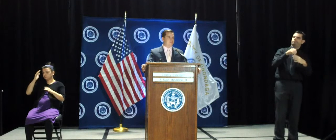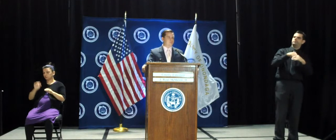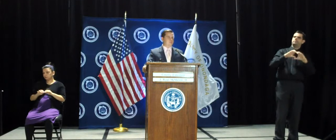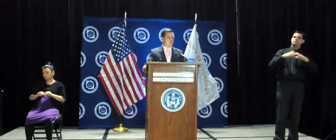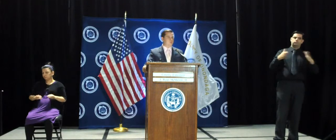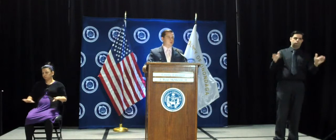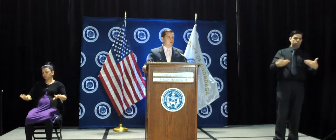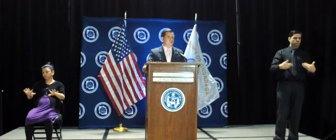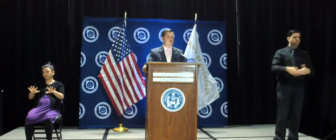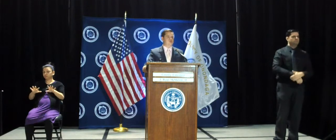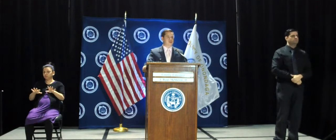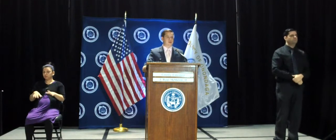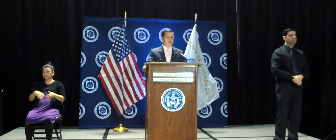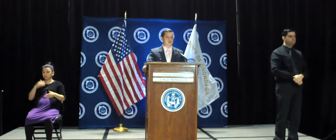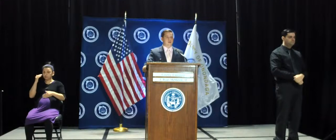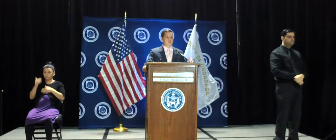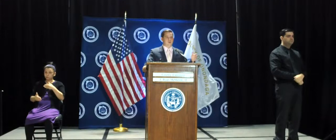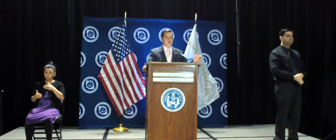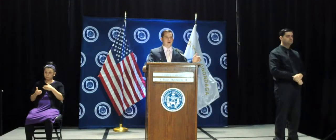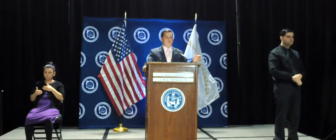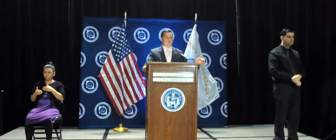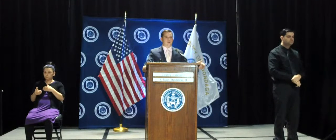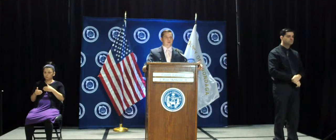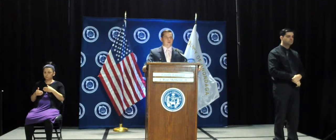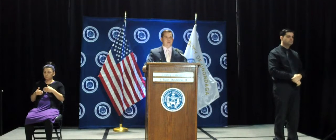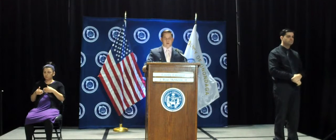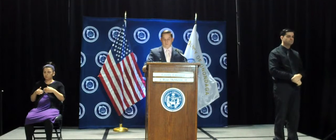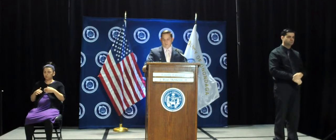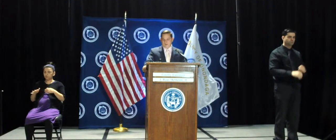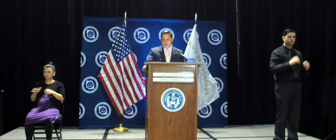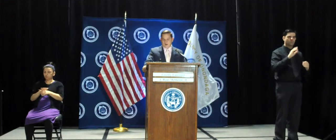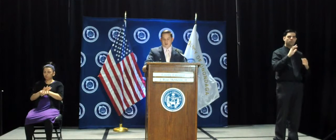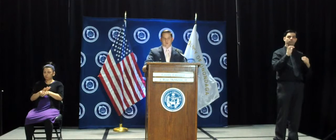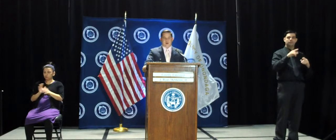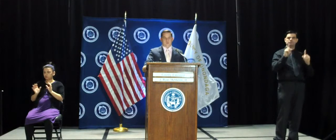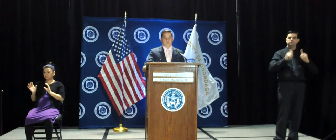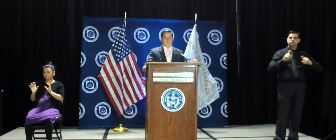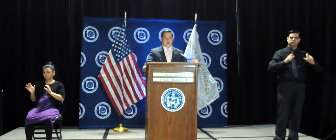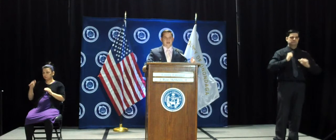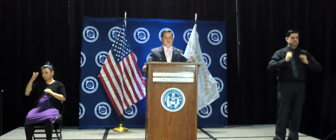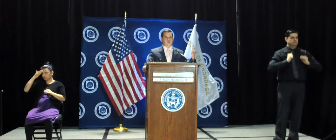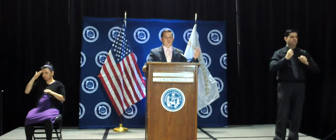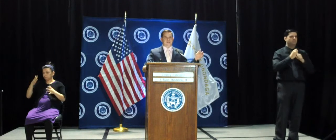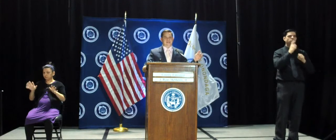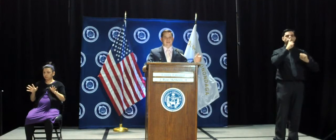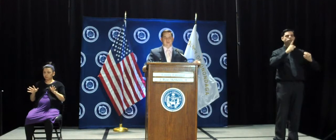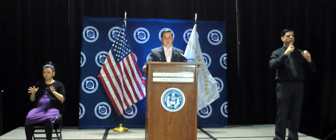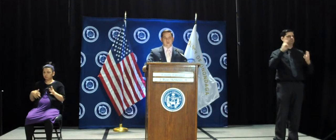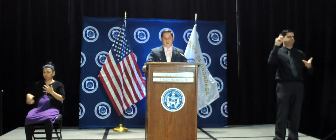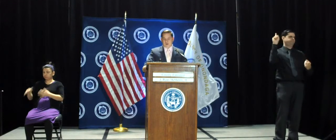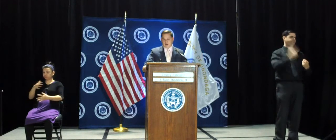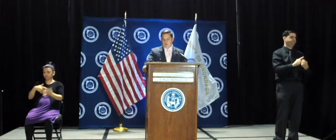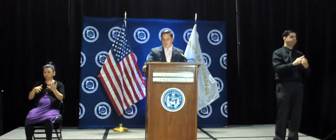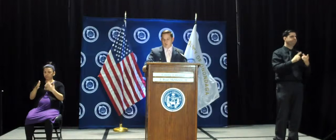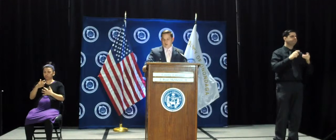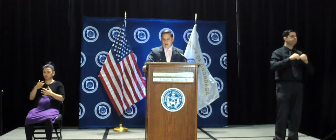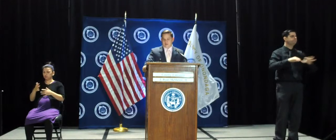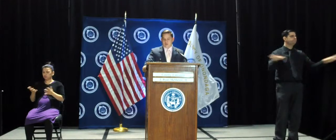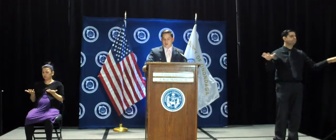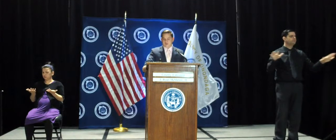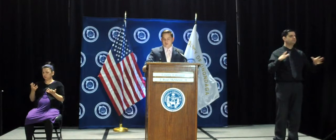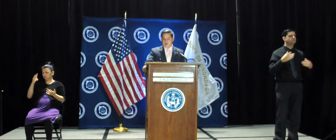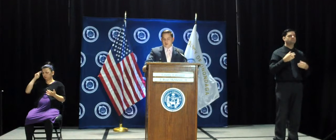stop. Nobody knows you're sick when you're out and about. That's why we wear masks, we distance, we